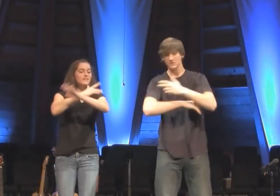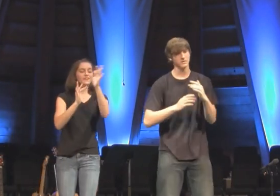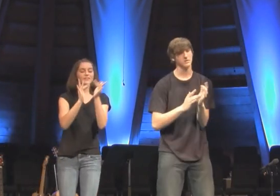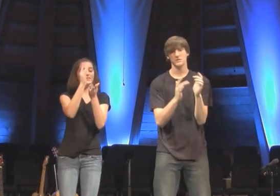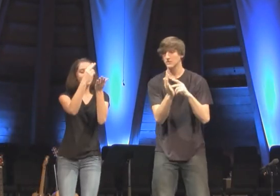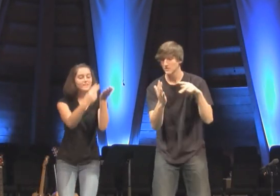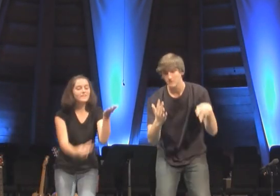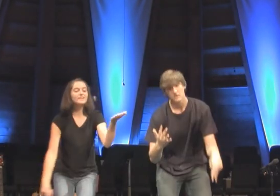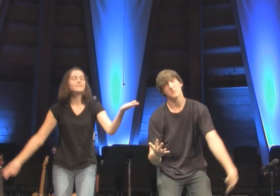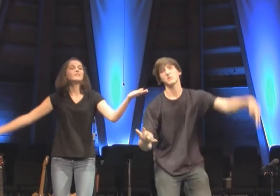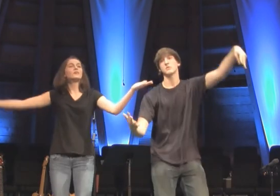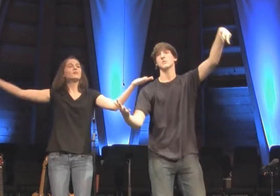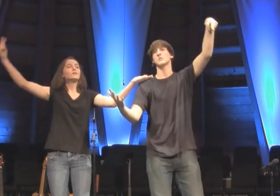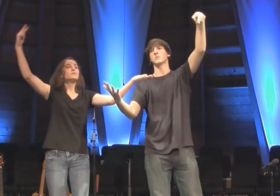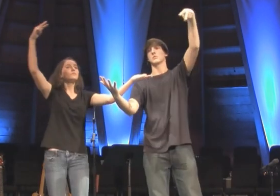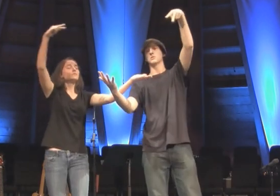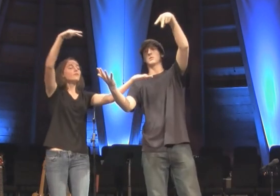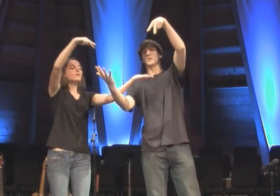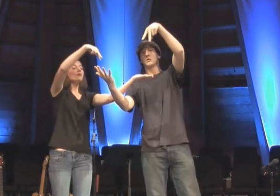later, here Four days